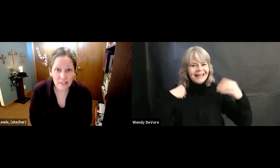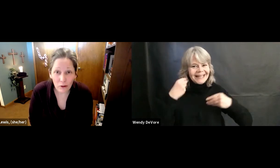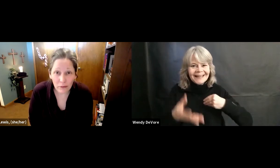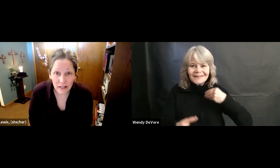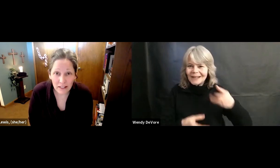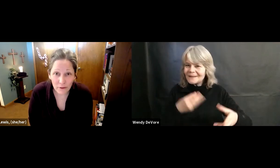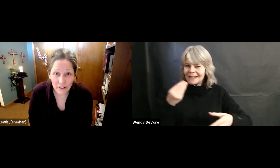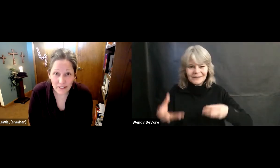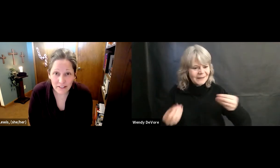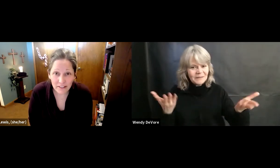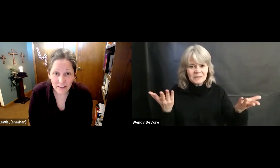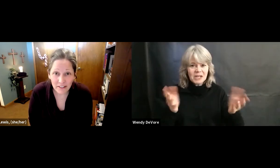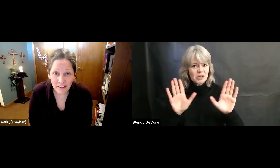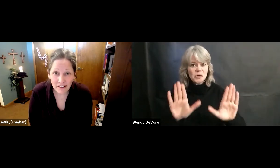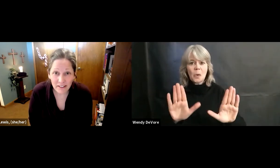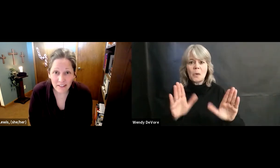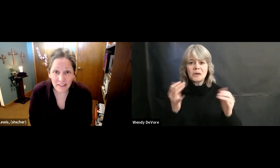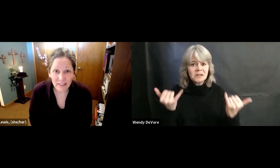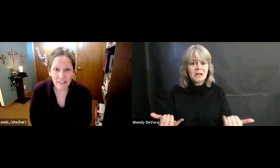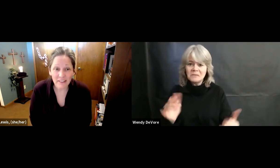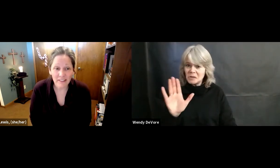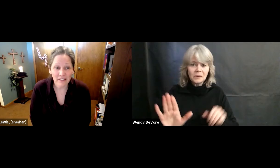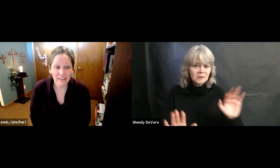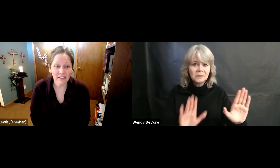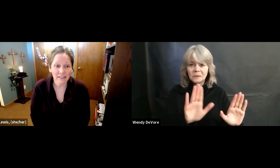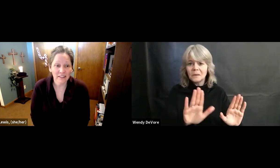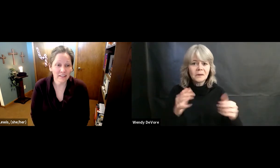It's already yours.